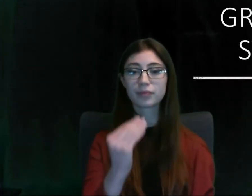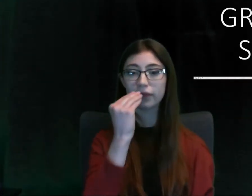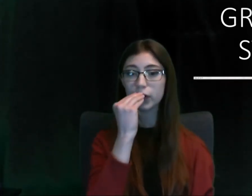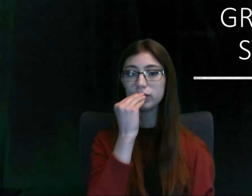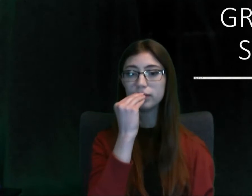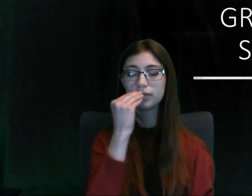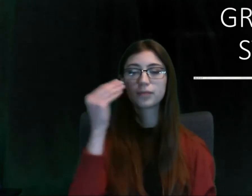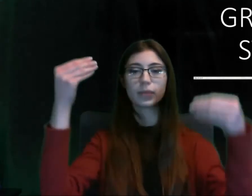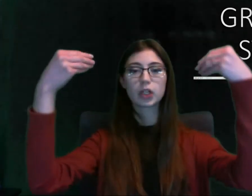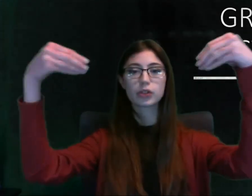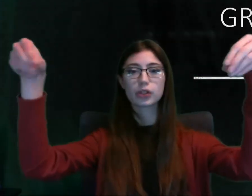Food, store,